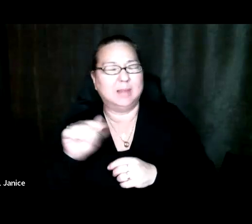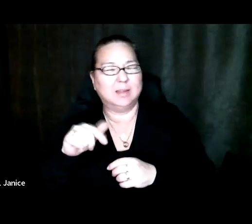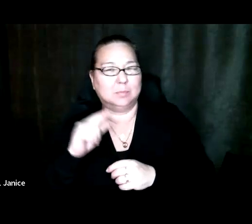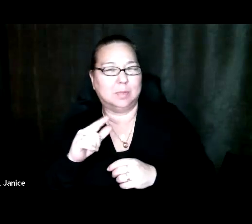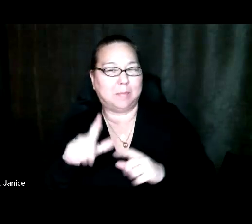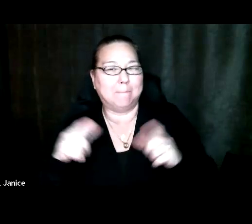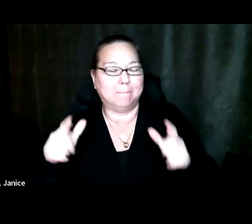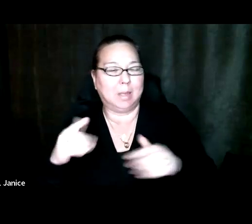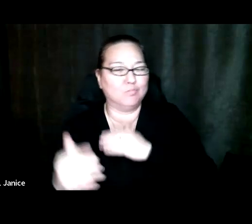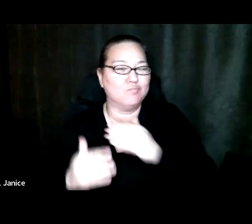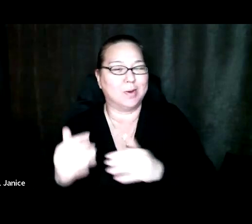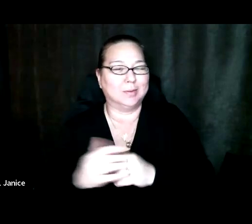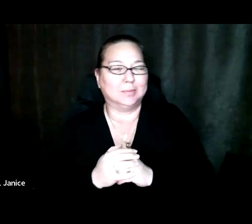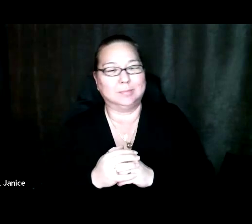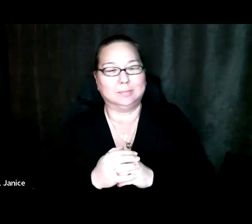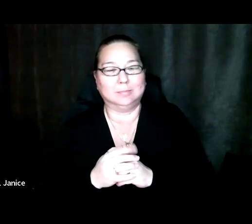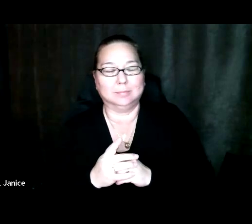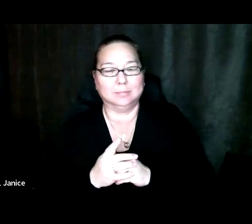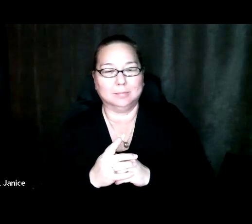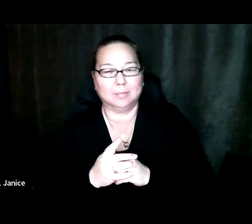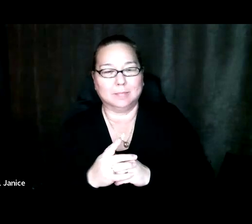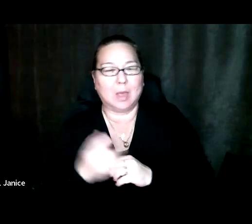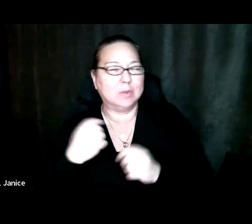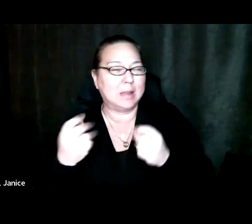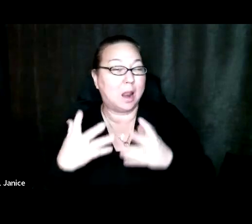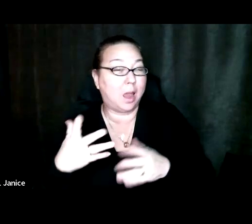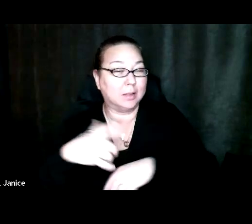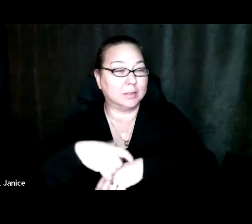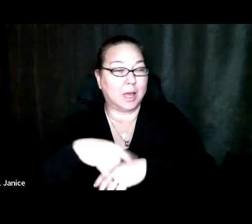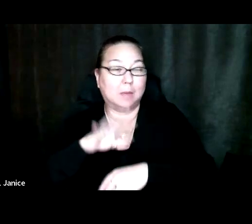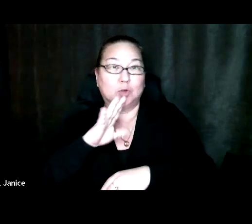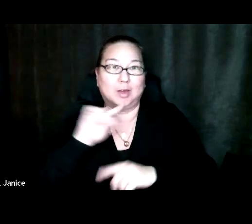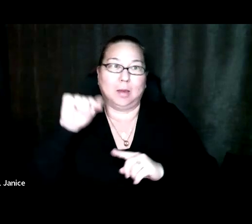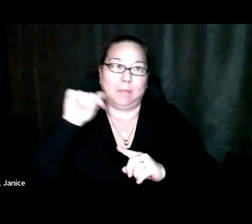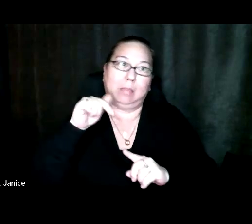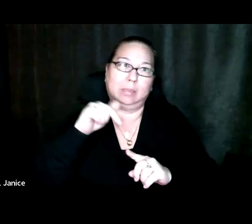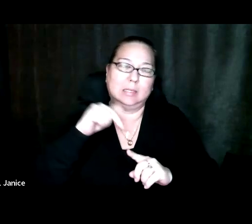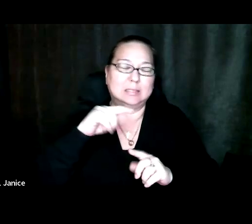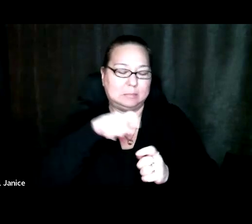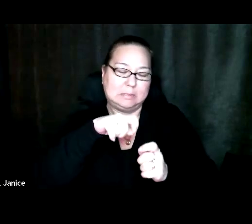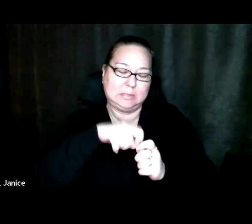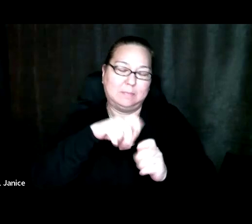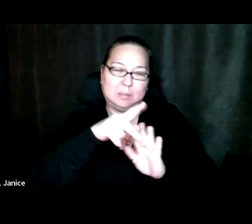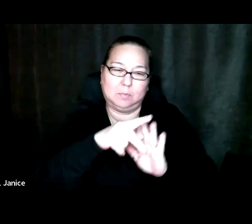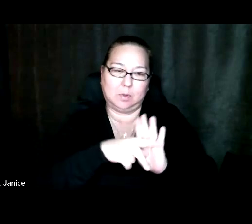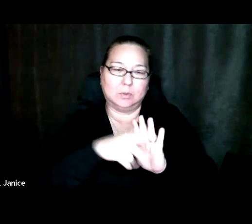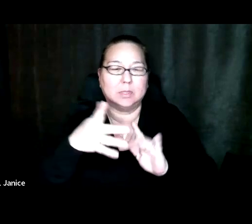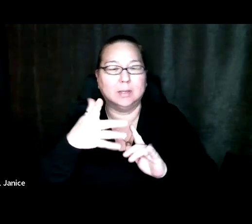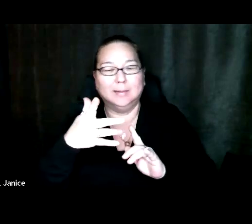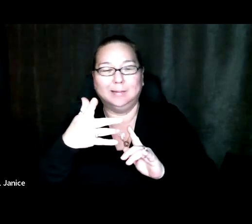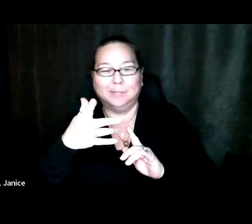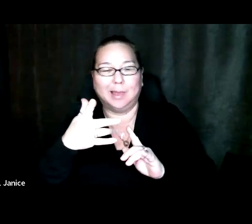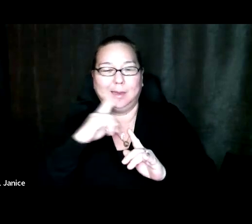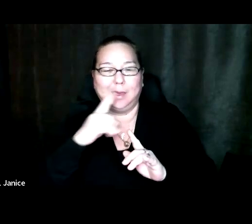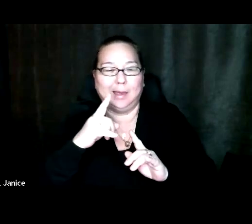time talking about the rest of our students as well. It's also a matter of importance to our families. I was struck